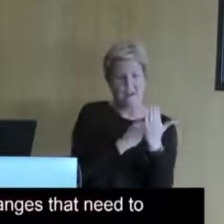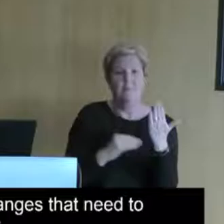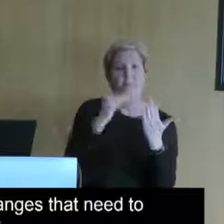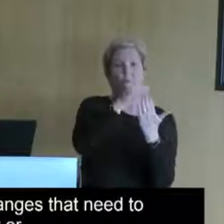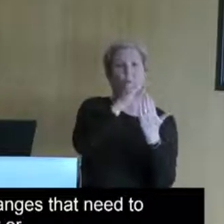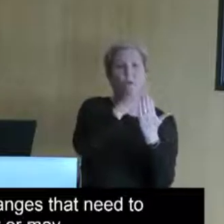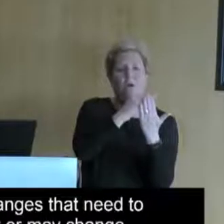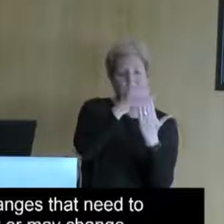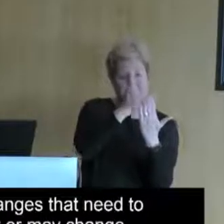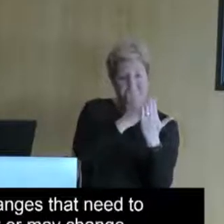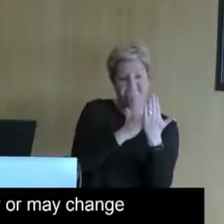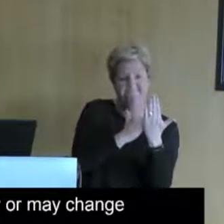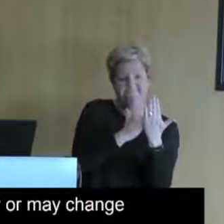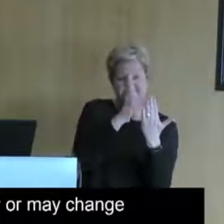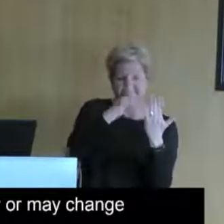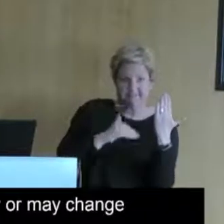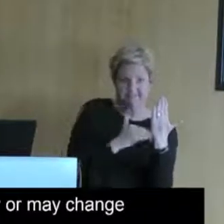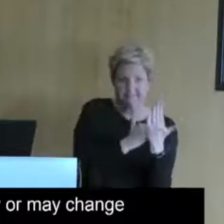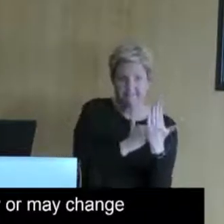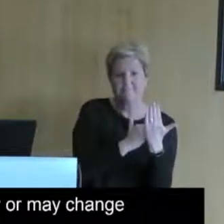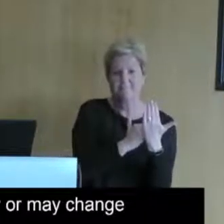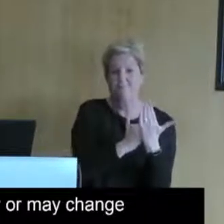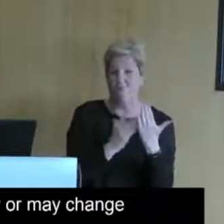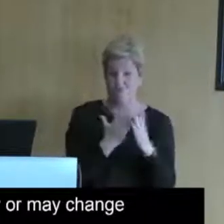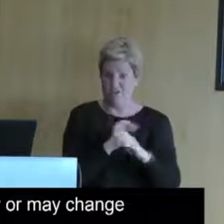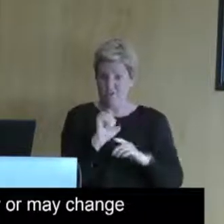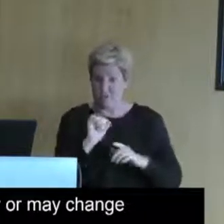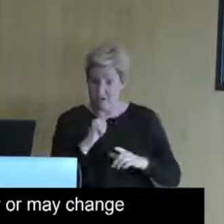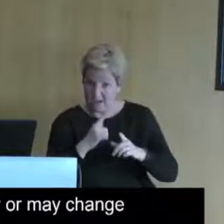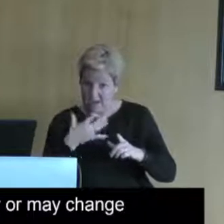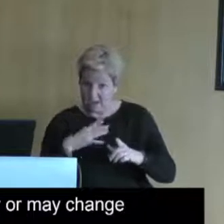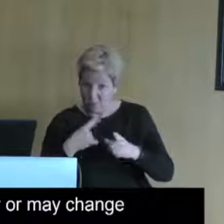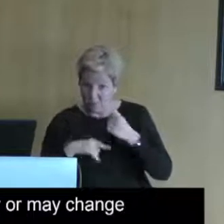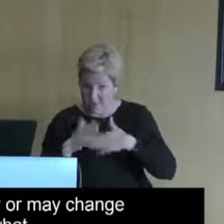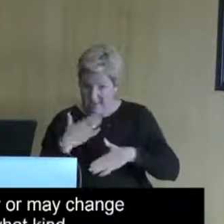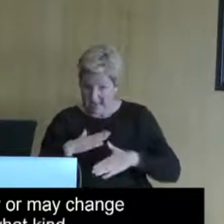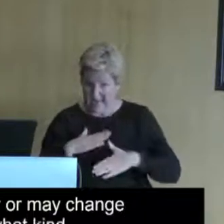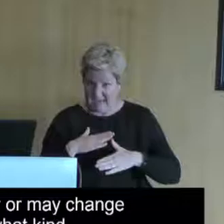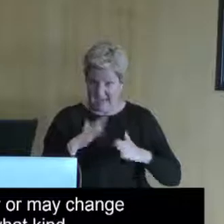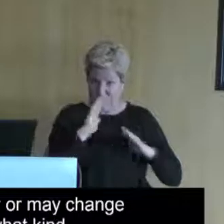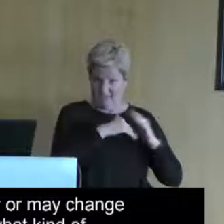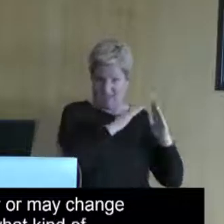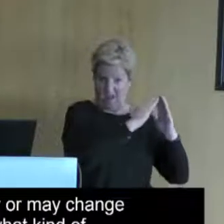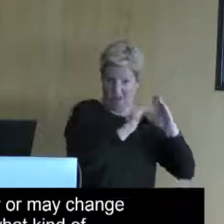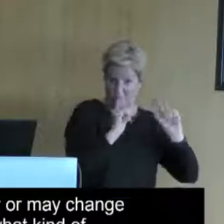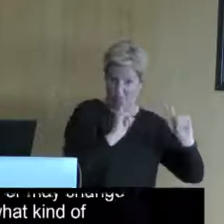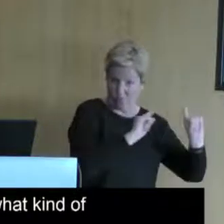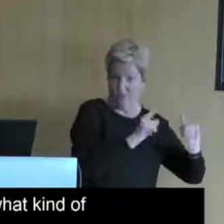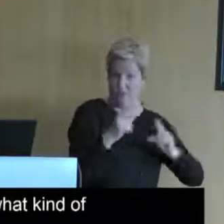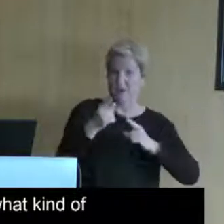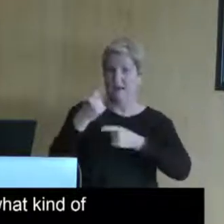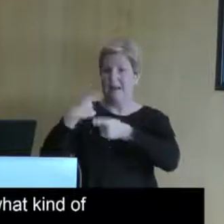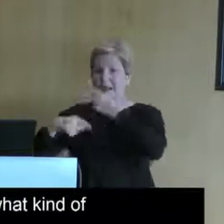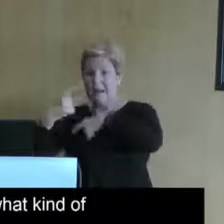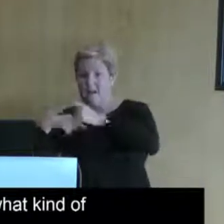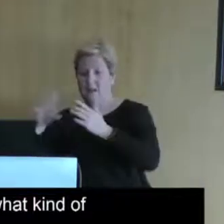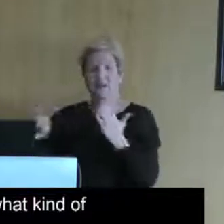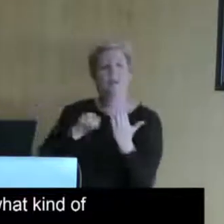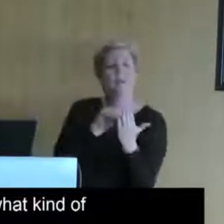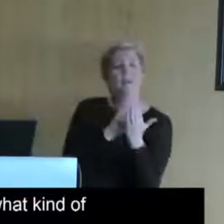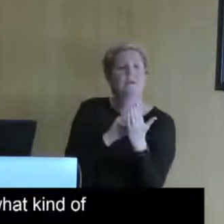be able to look it up with their consent, see if it's current, and then lodge any particular changes that need to be made, which